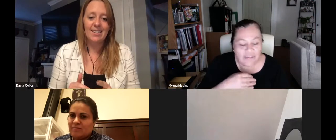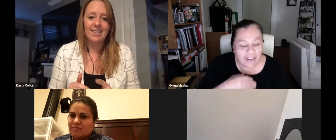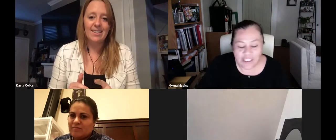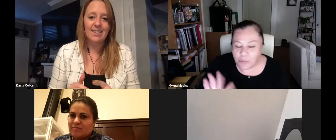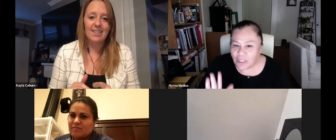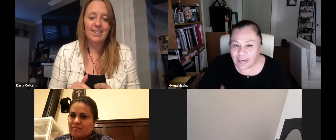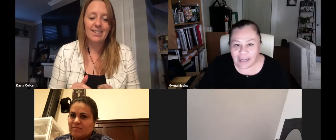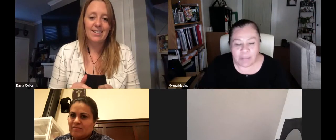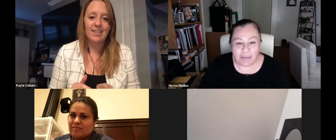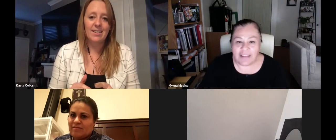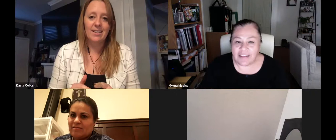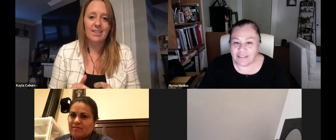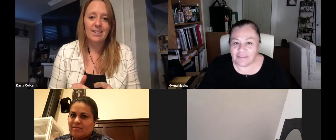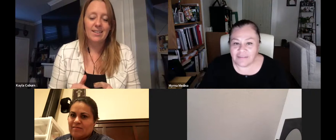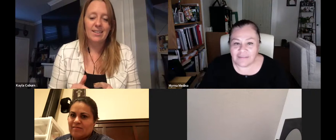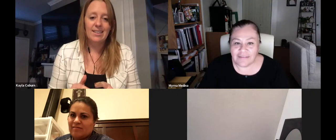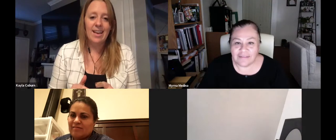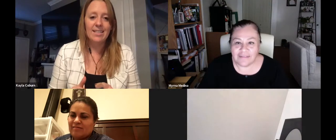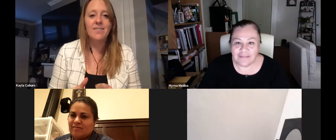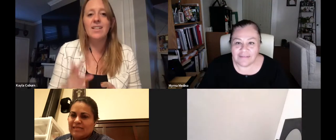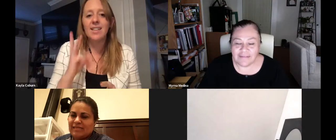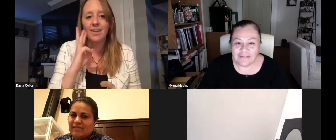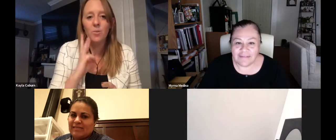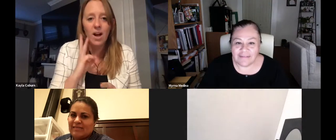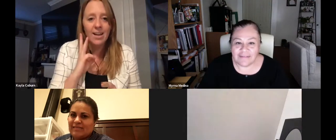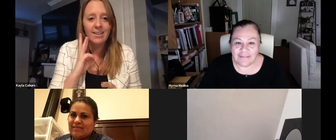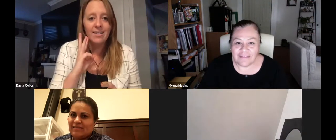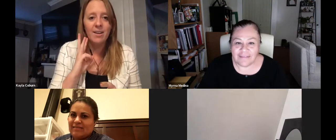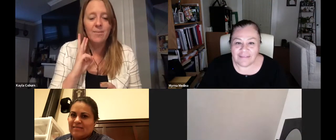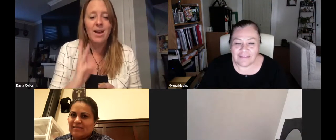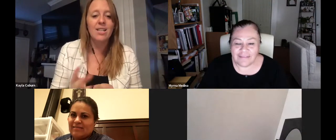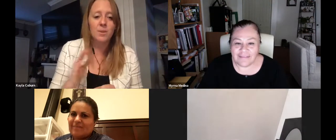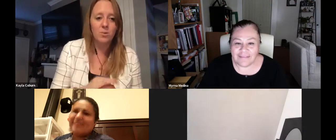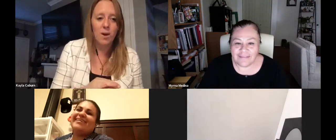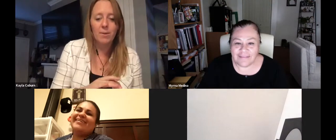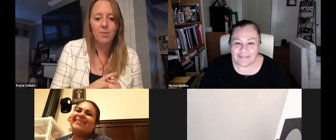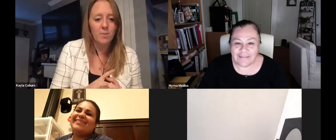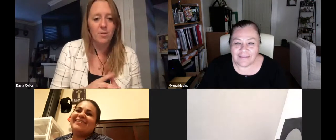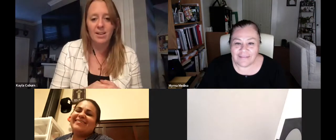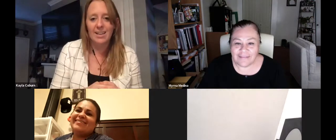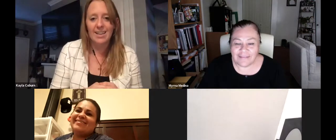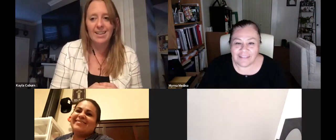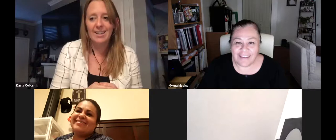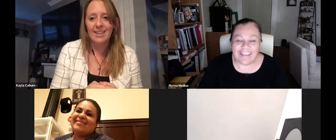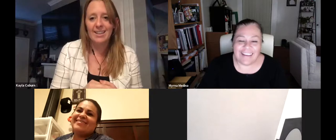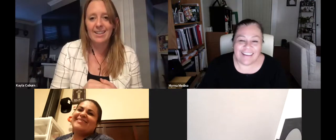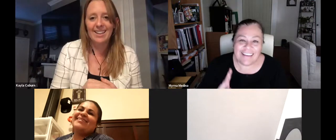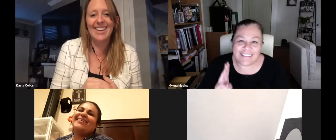ustedes van a responder rápidamente. And if I sign wine, my husband will probably respond quickly.